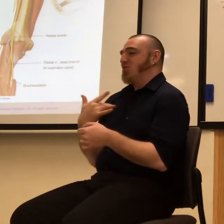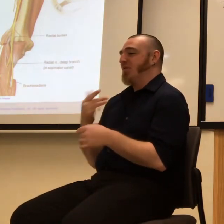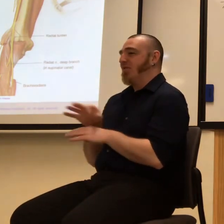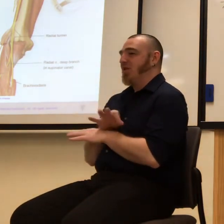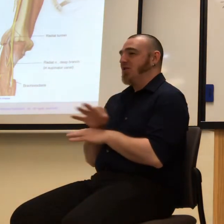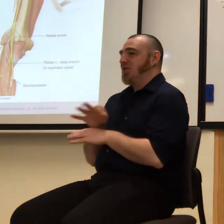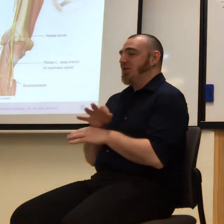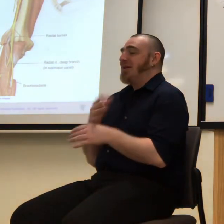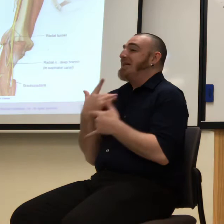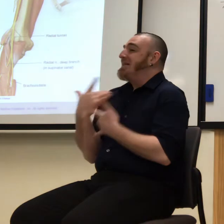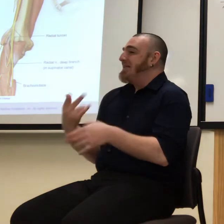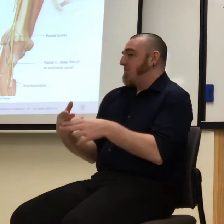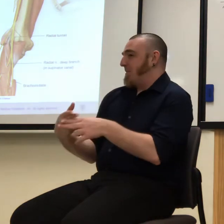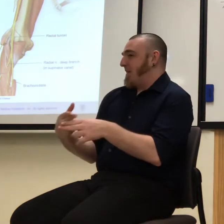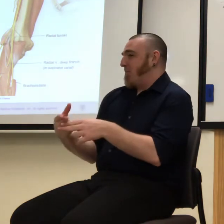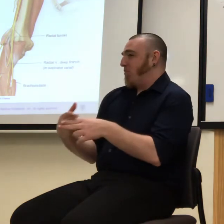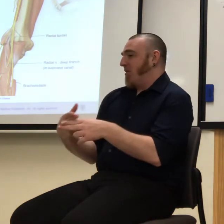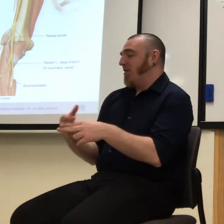compression.